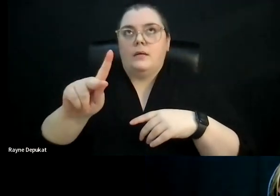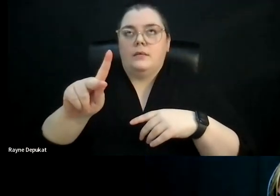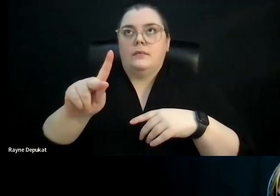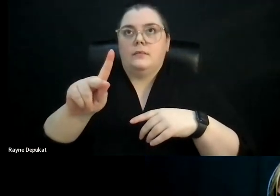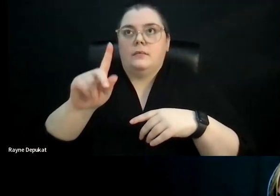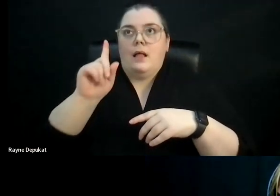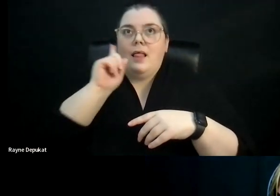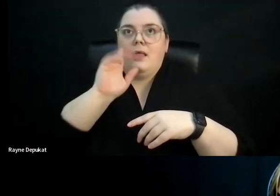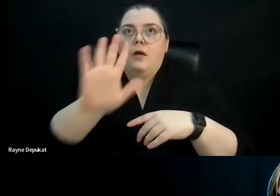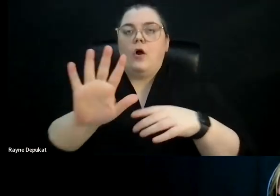Okay, thank you, Bonnie.